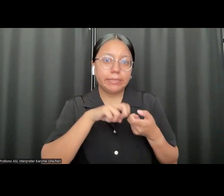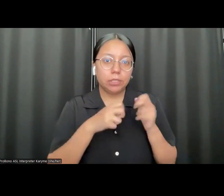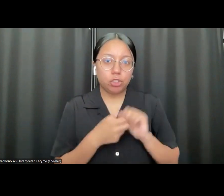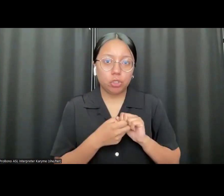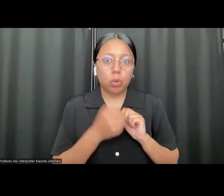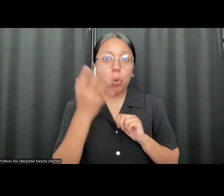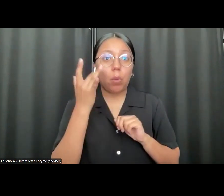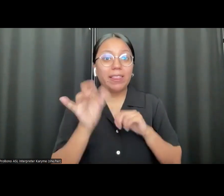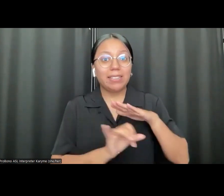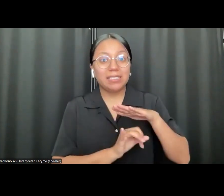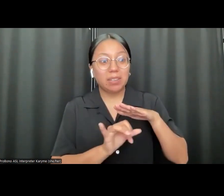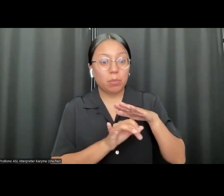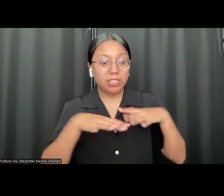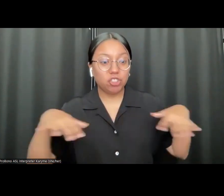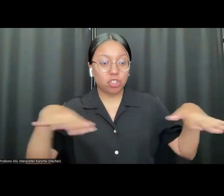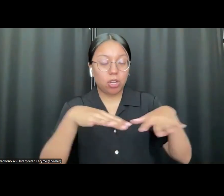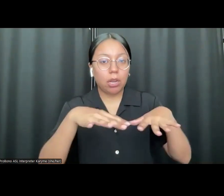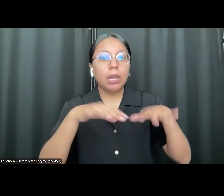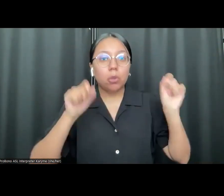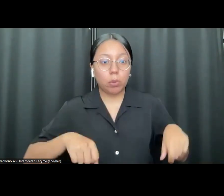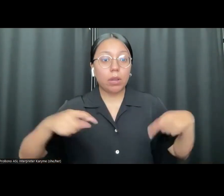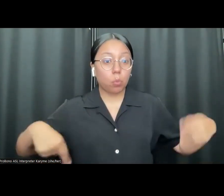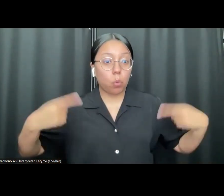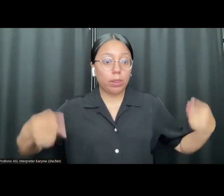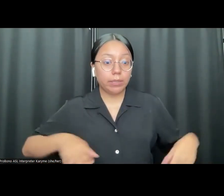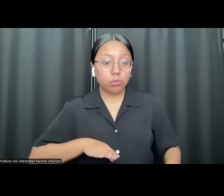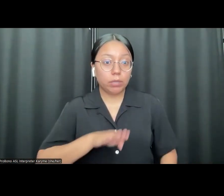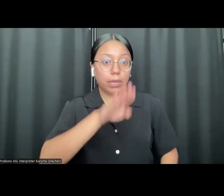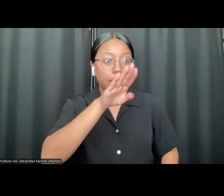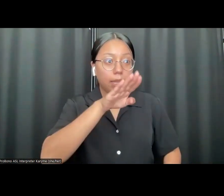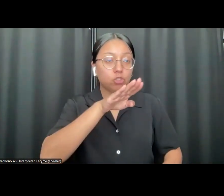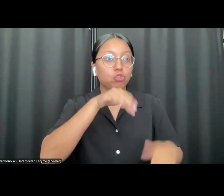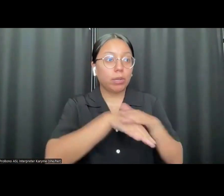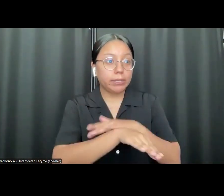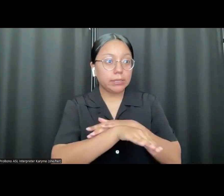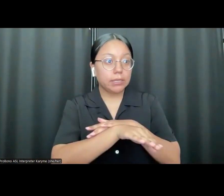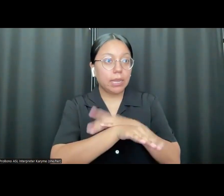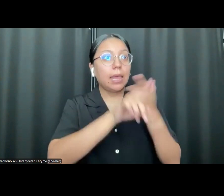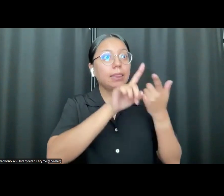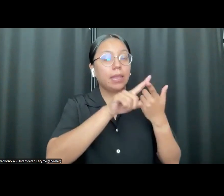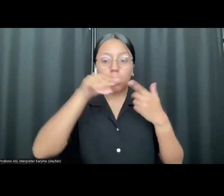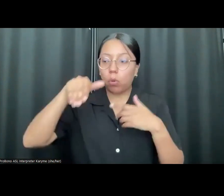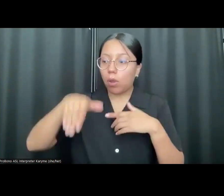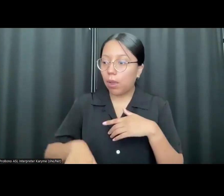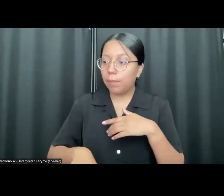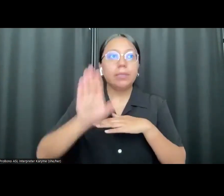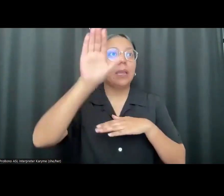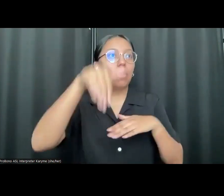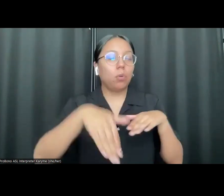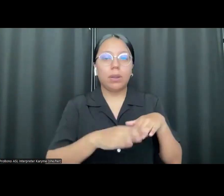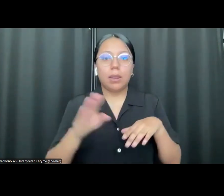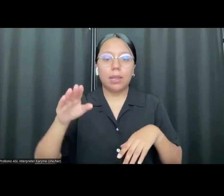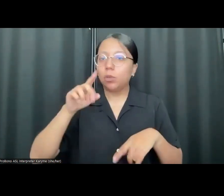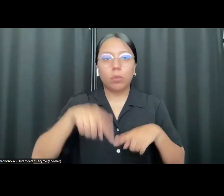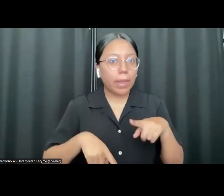barrier free to roll into the entrance, but then you couldn't actually go up and down accessibly into the subway. There was just like stairs and